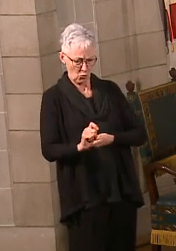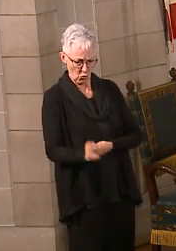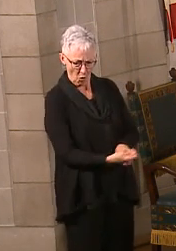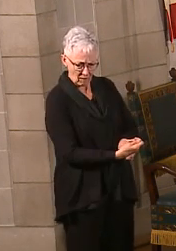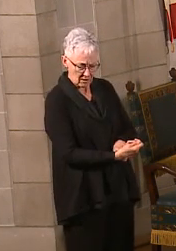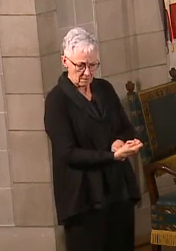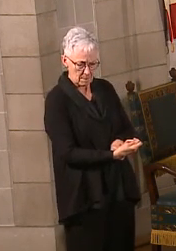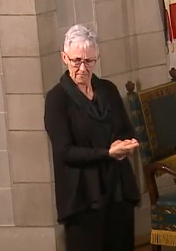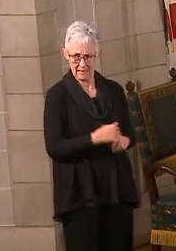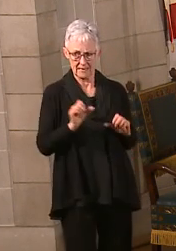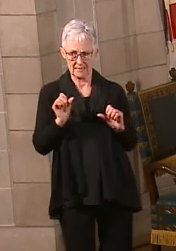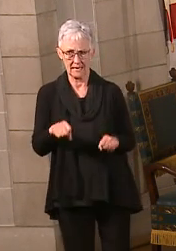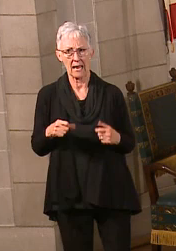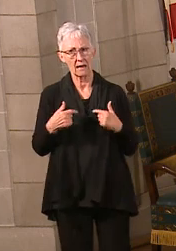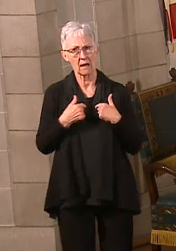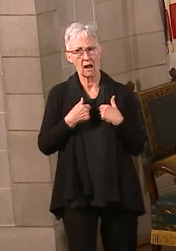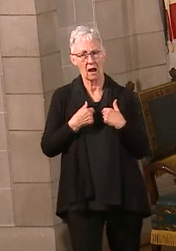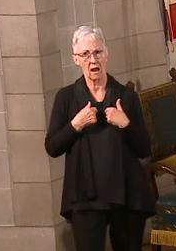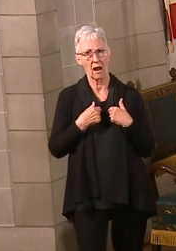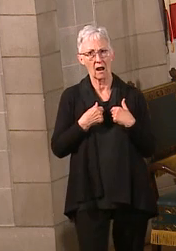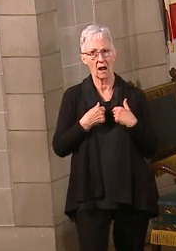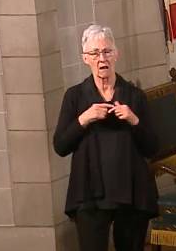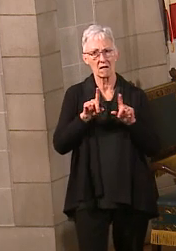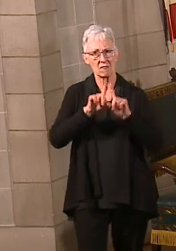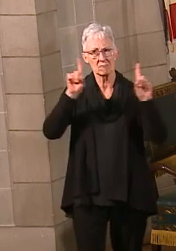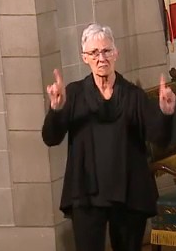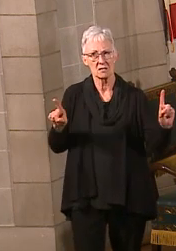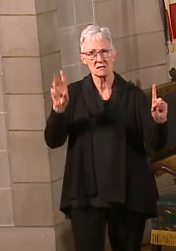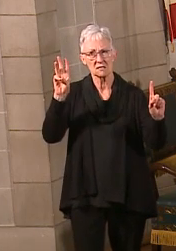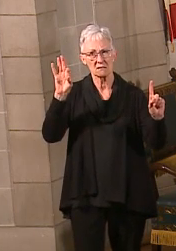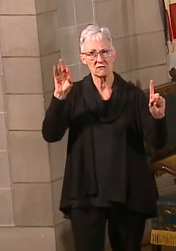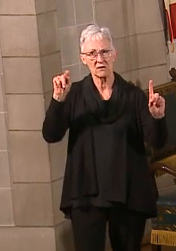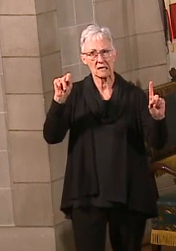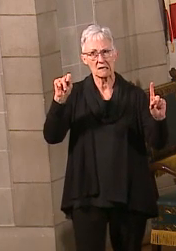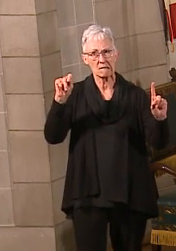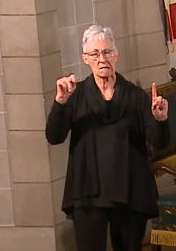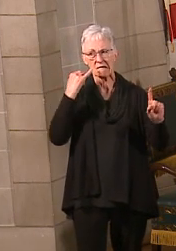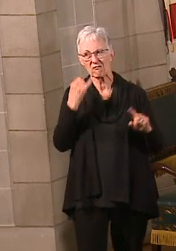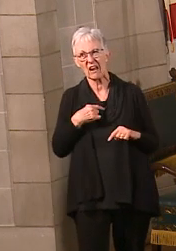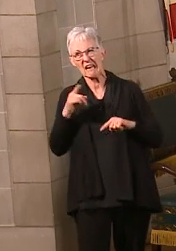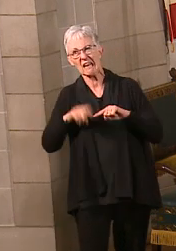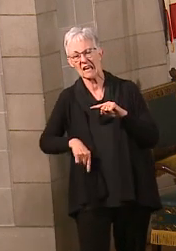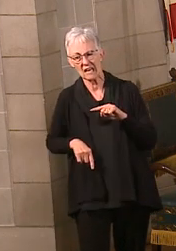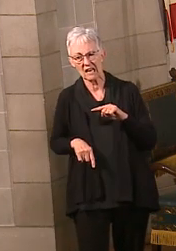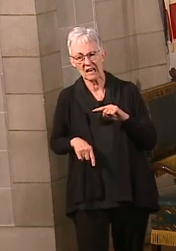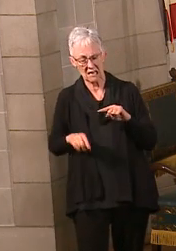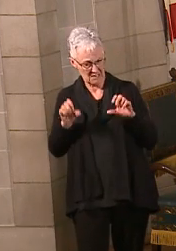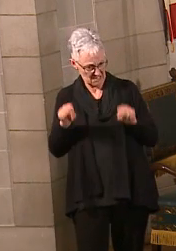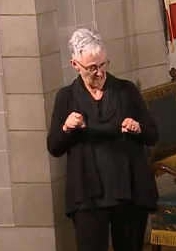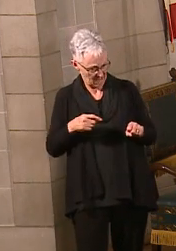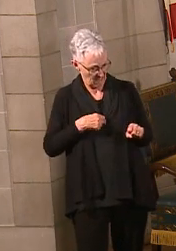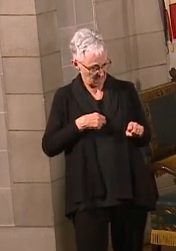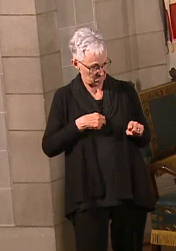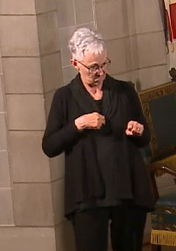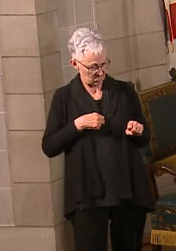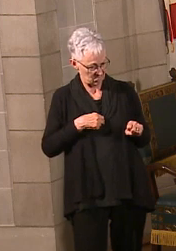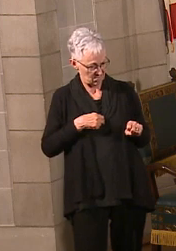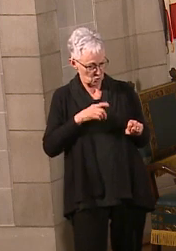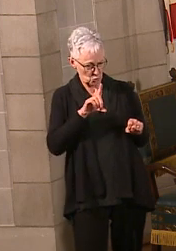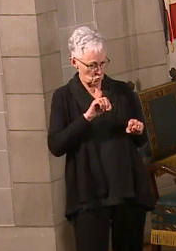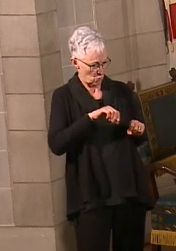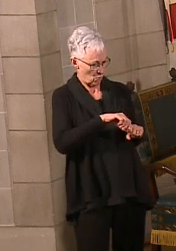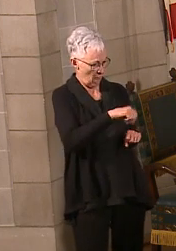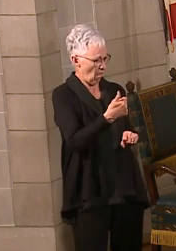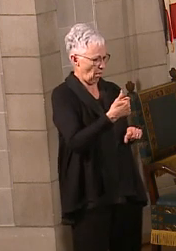let's ask yourself this, do you really need to go out and golf? Or can you find another way to exercise? Can you really help us stay home and stay